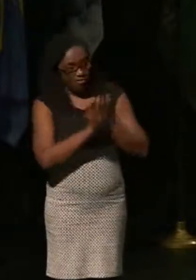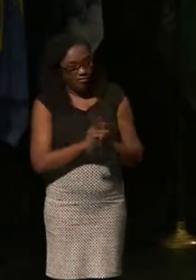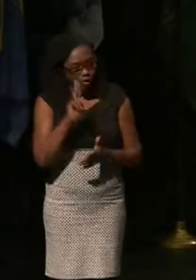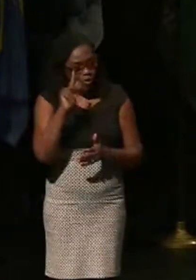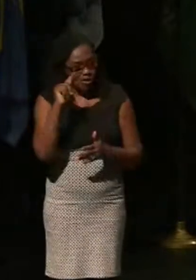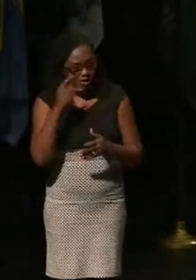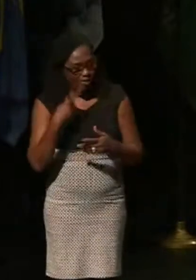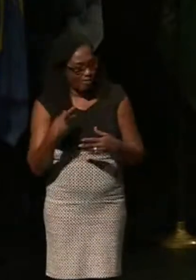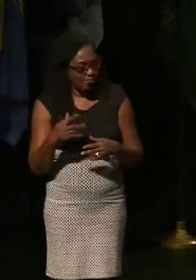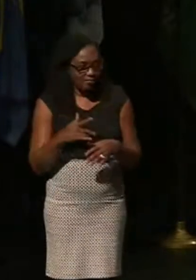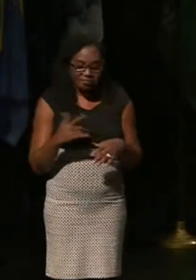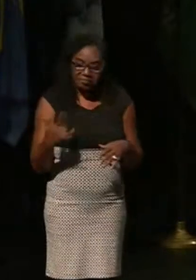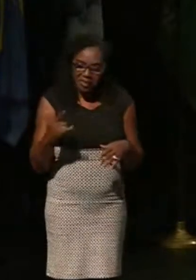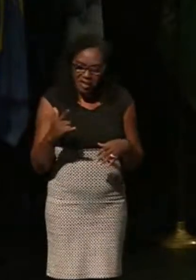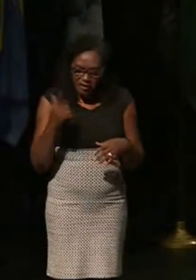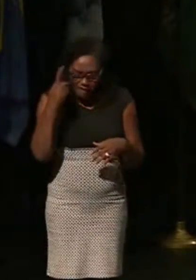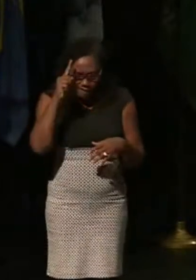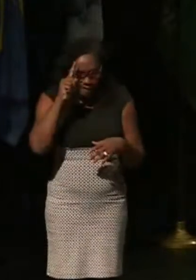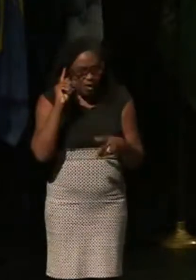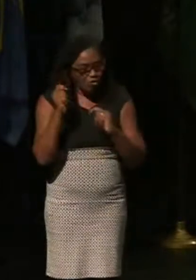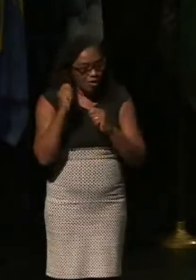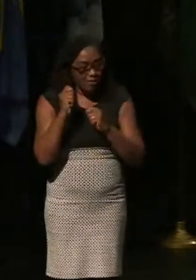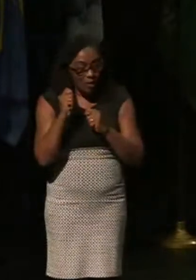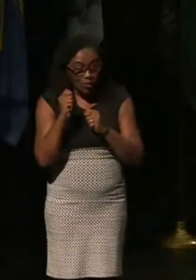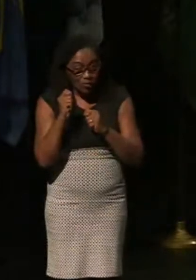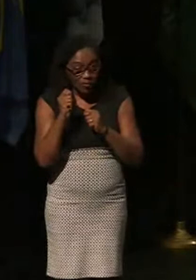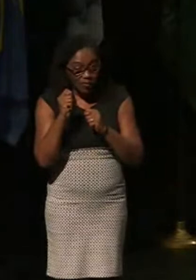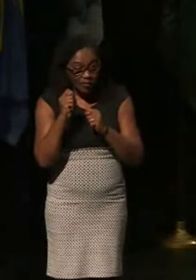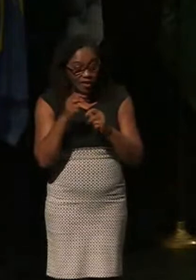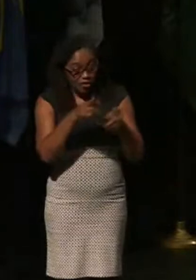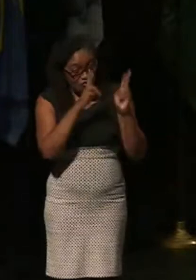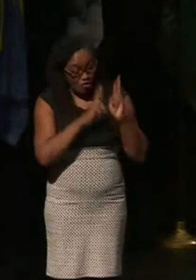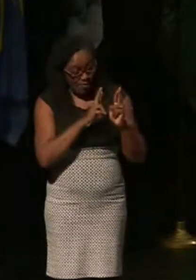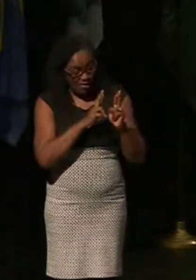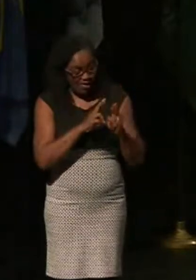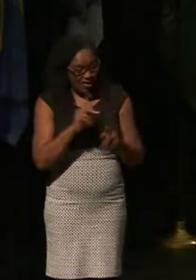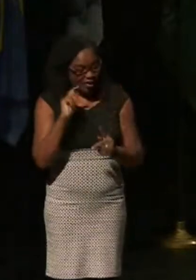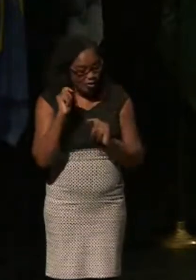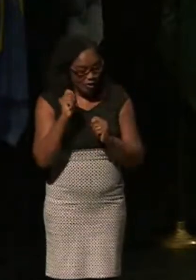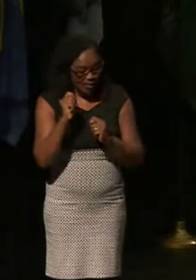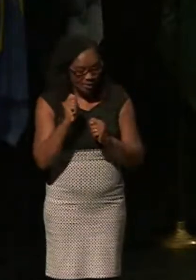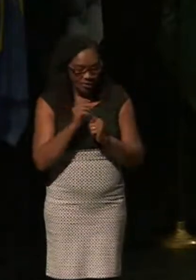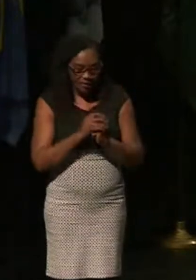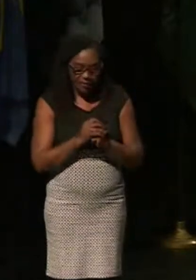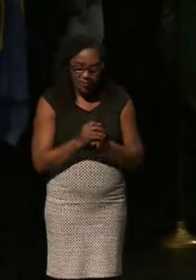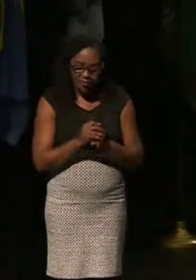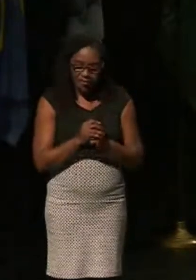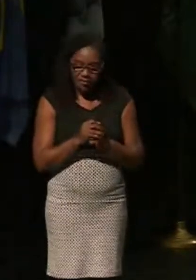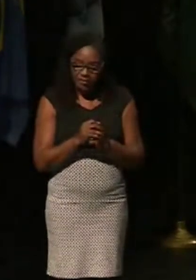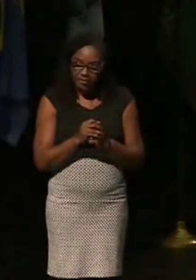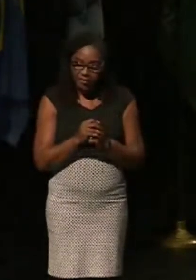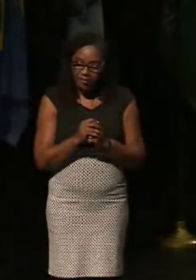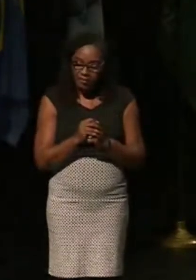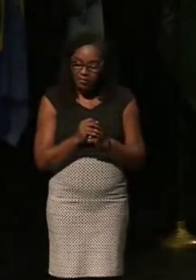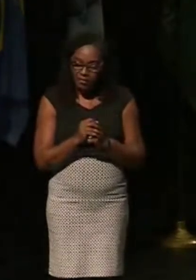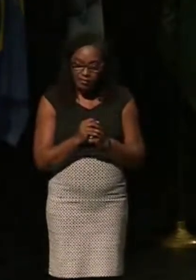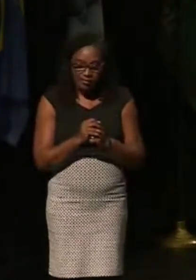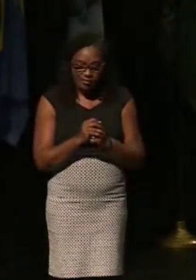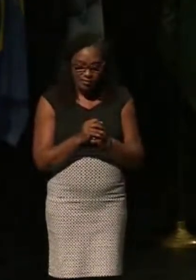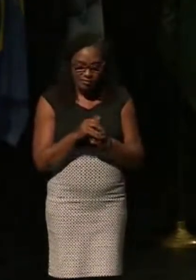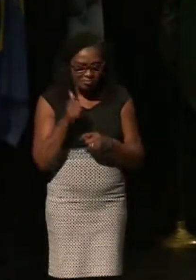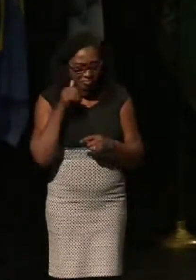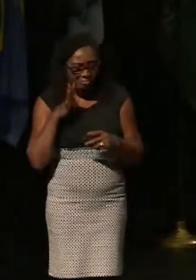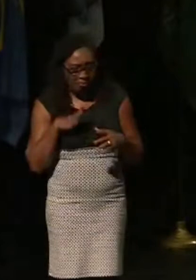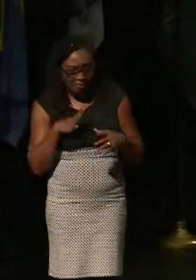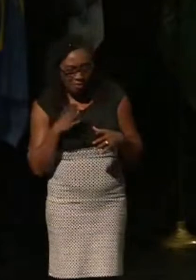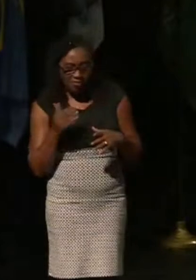and Tobago without having anybody else. And of course, we had the captain in Miss McCullin and the